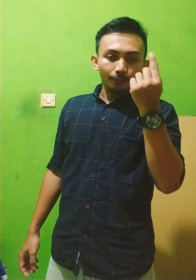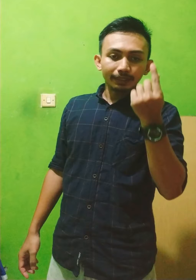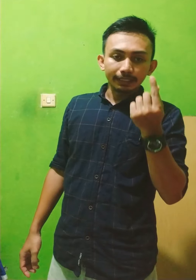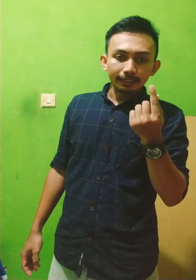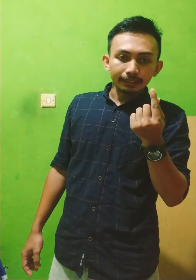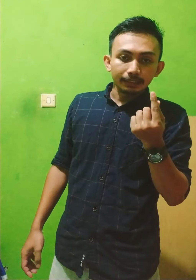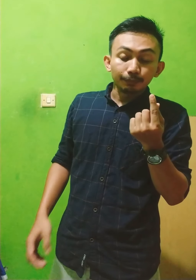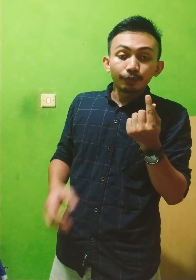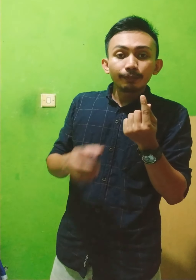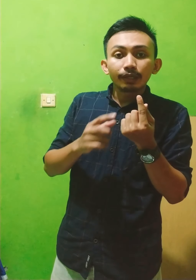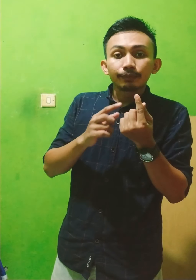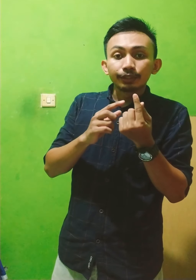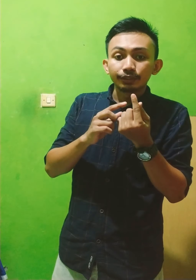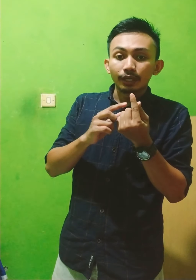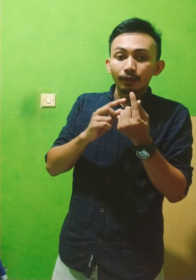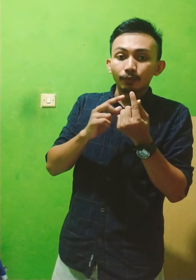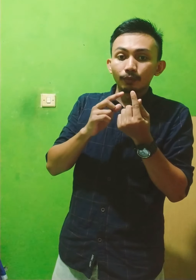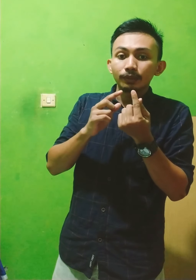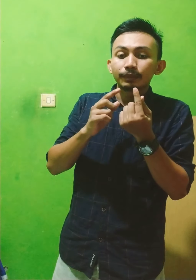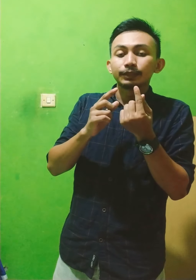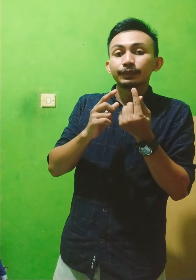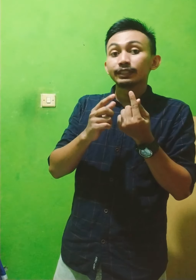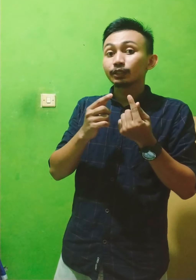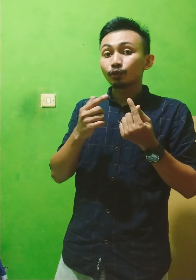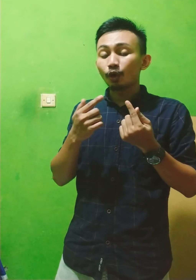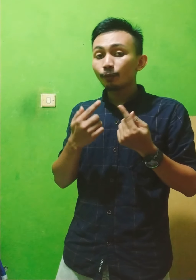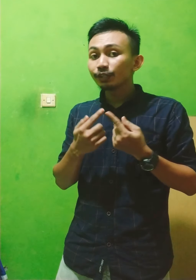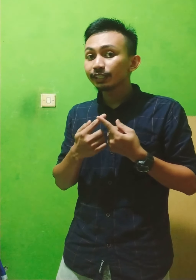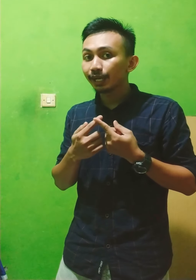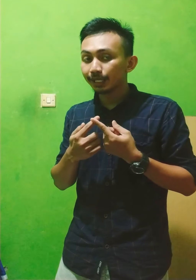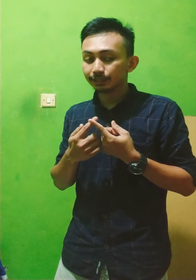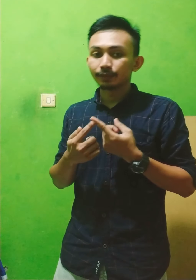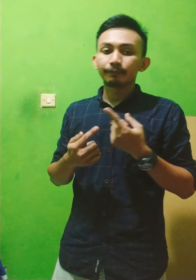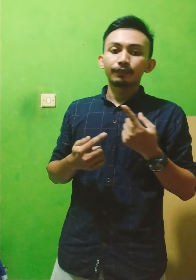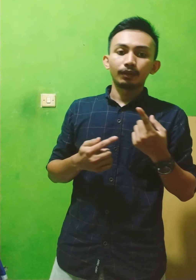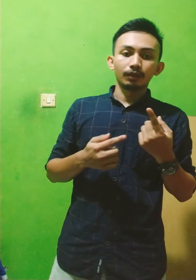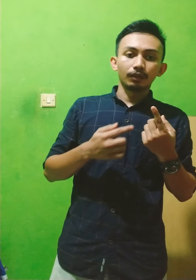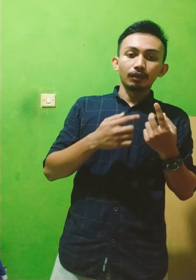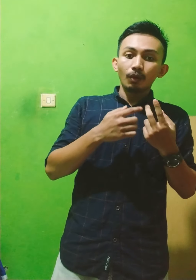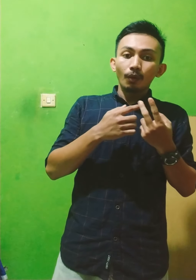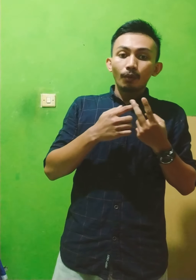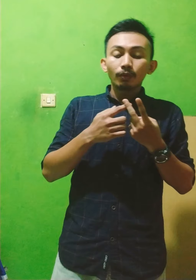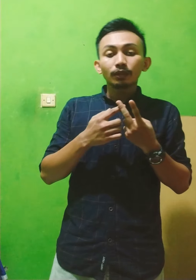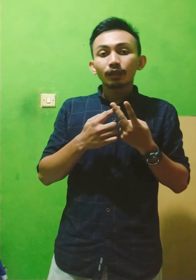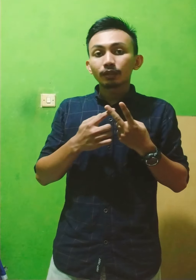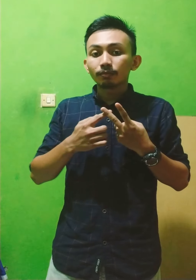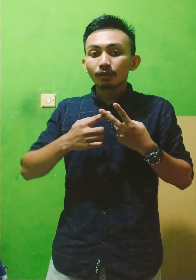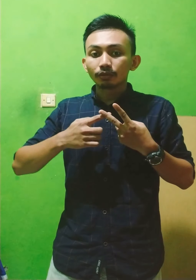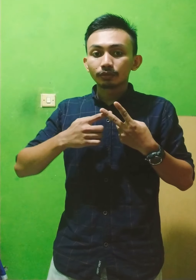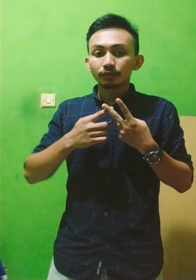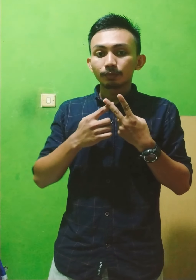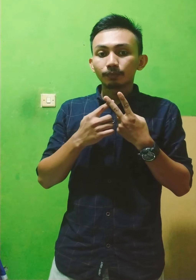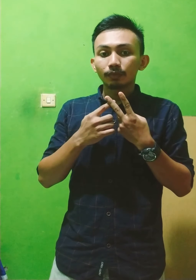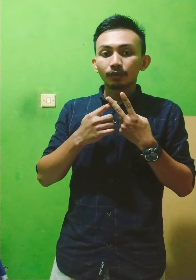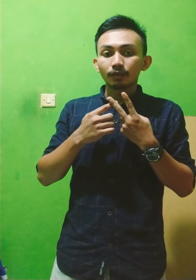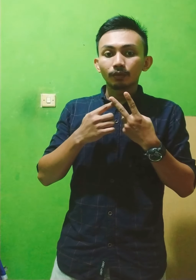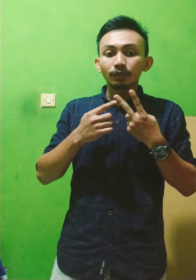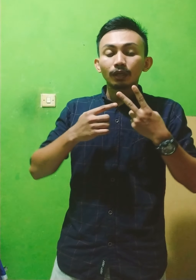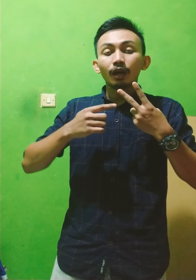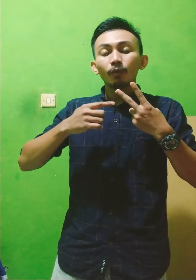what is the primary message I want my speech to communicate? uh, what are the most what